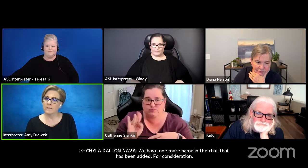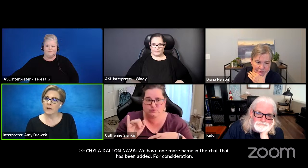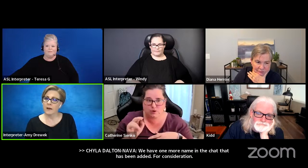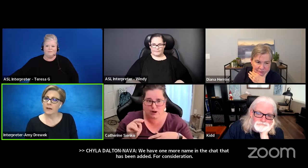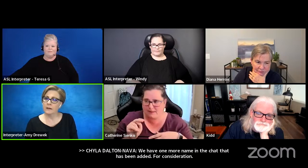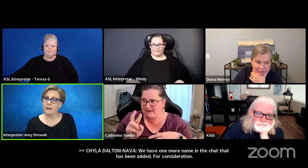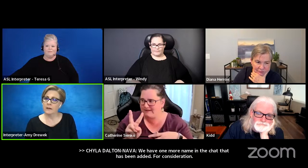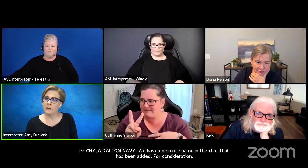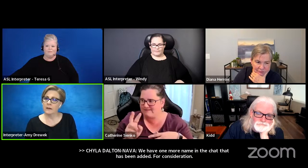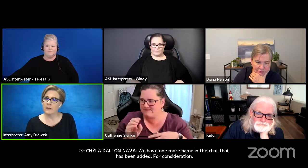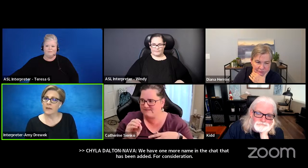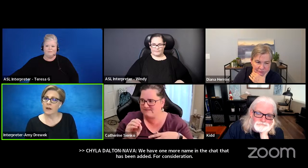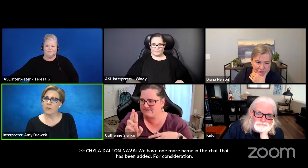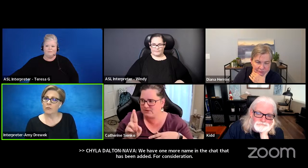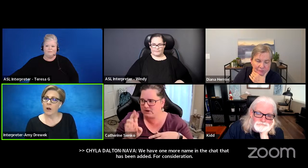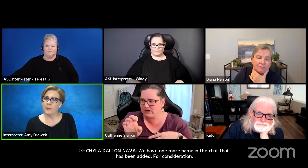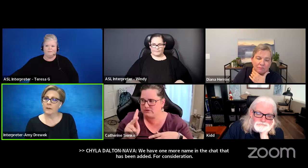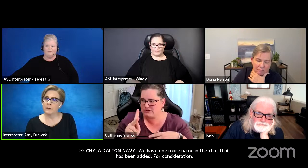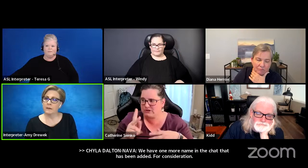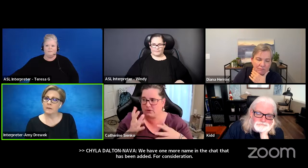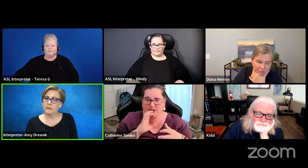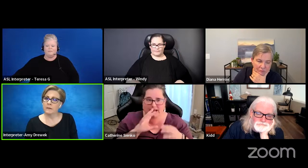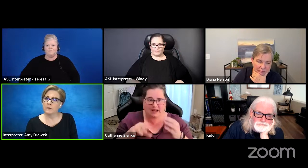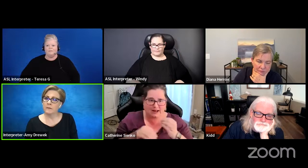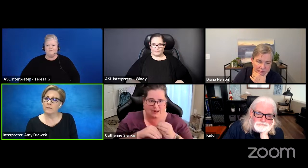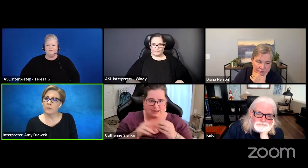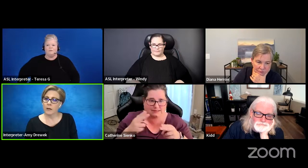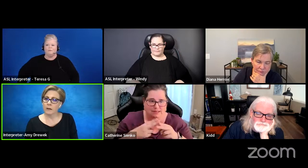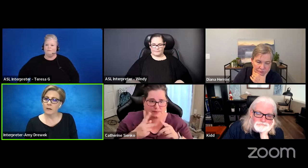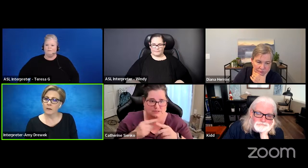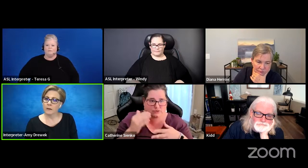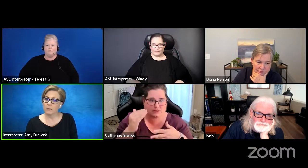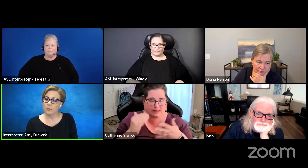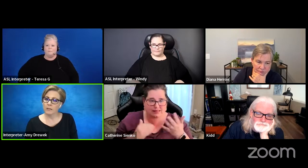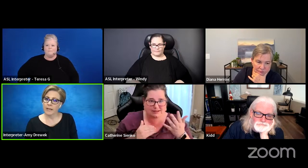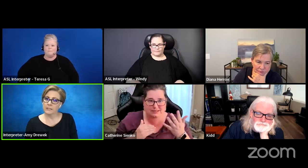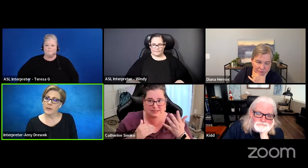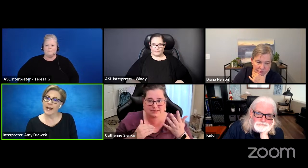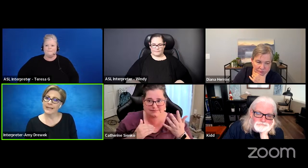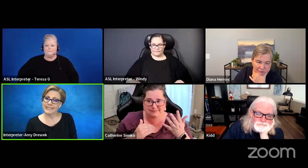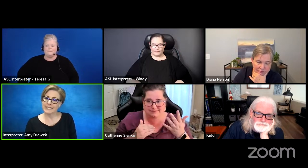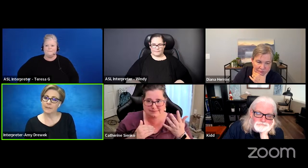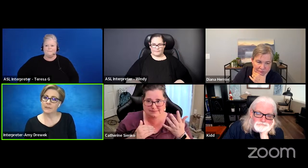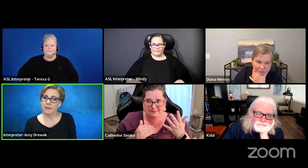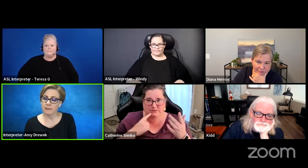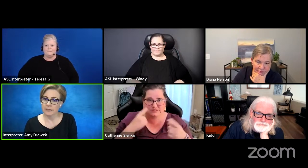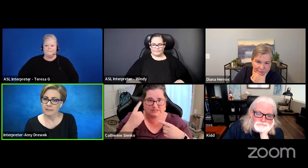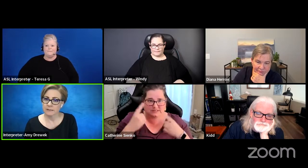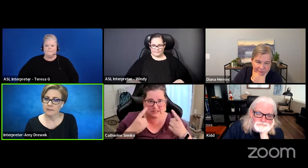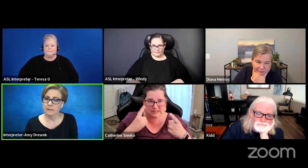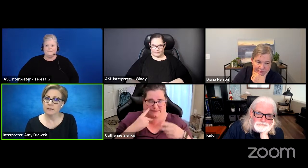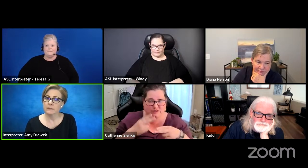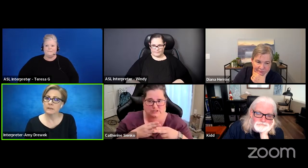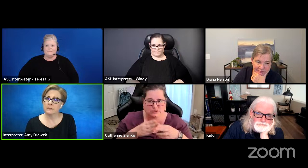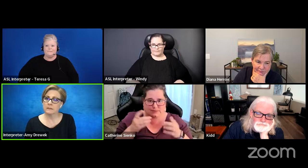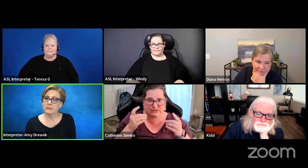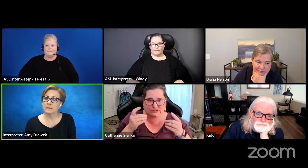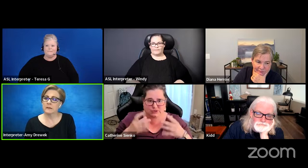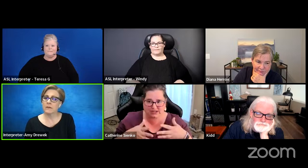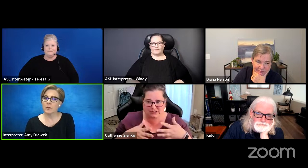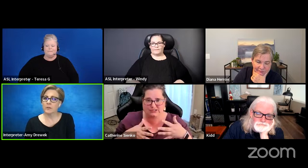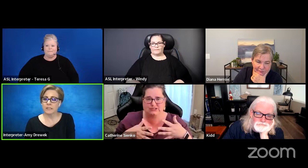I was just notified that Robin Vorick would like to add his name to the